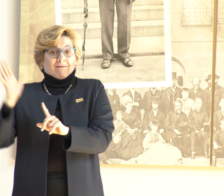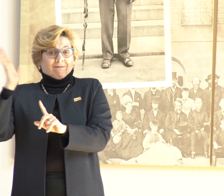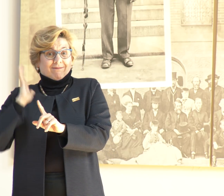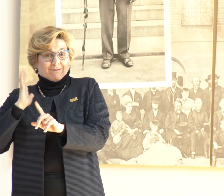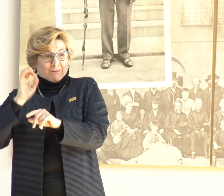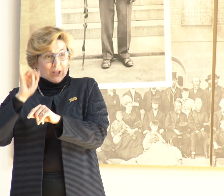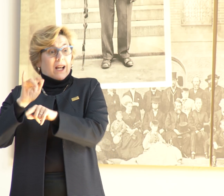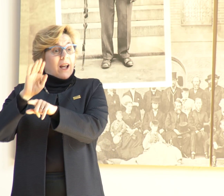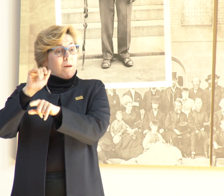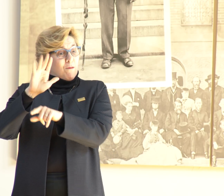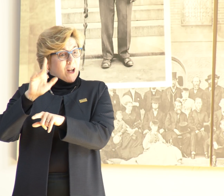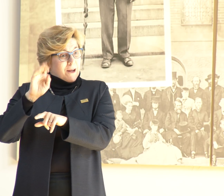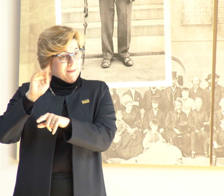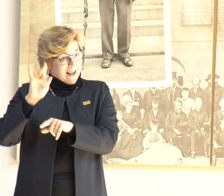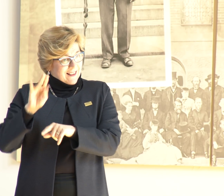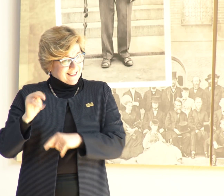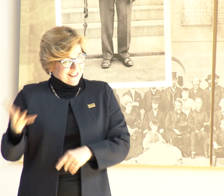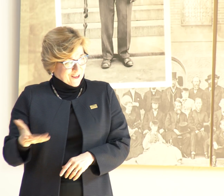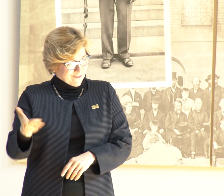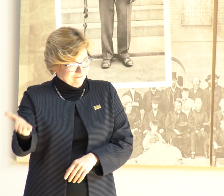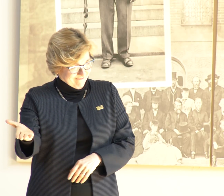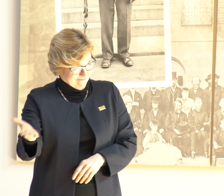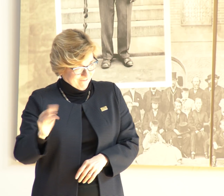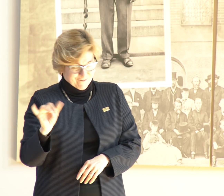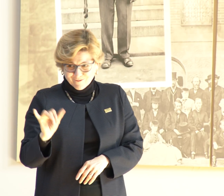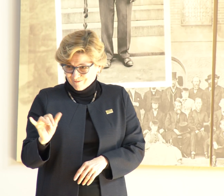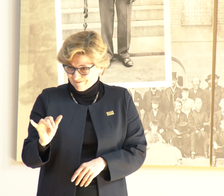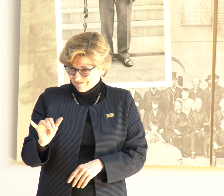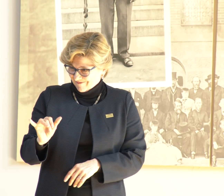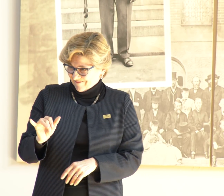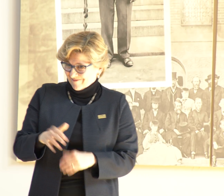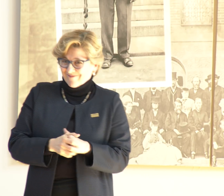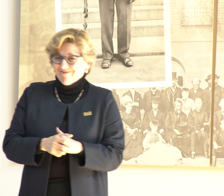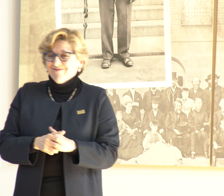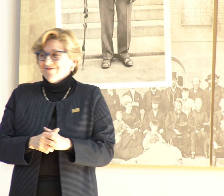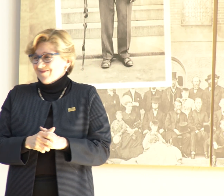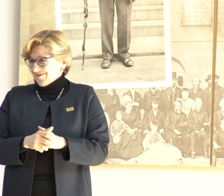Greg Leibach is also in attendance, as well as Marley Matlin.